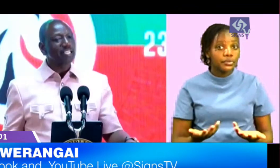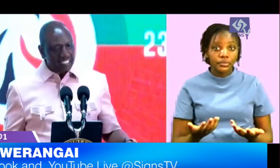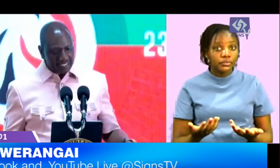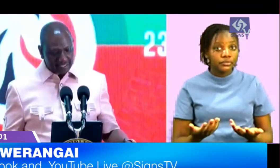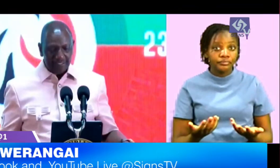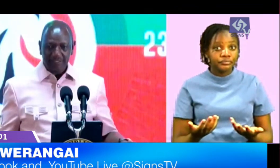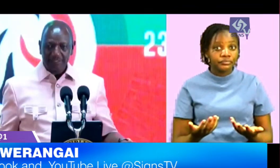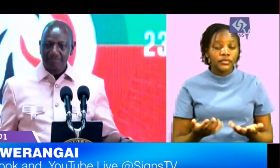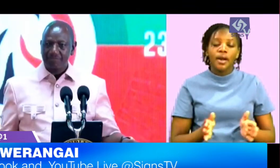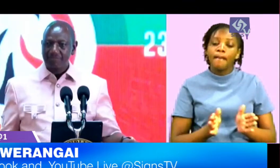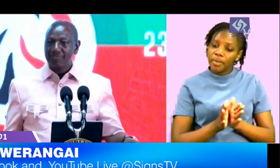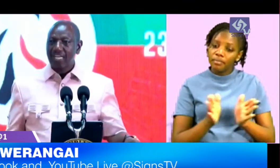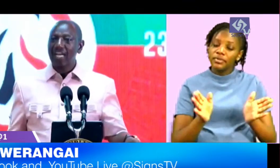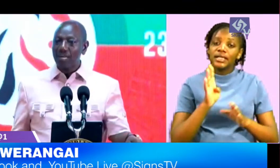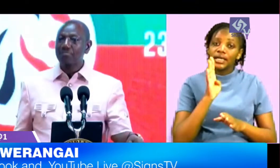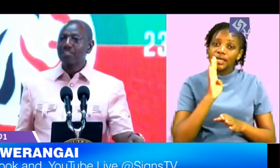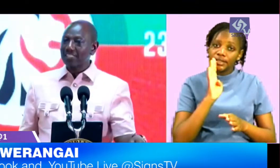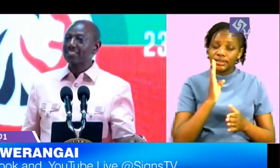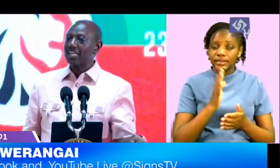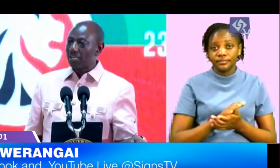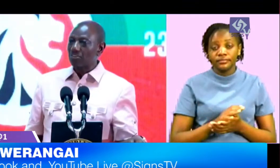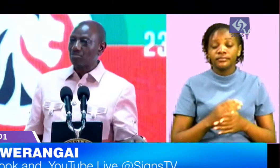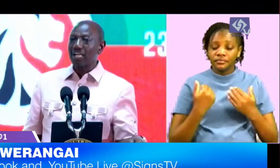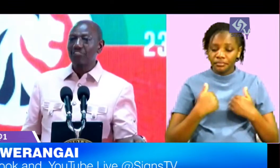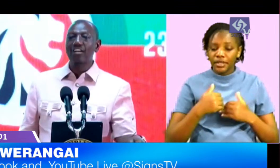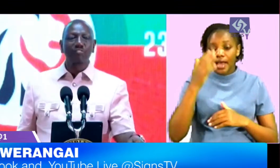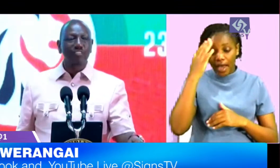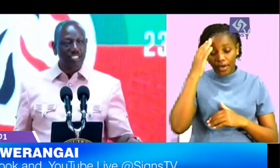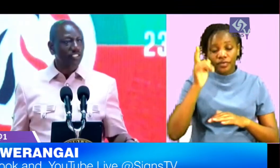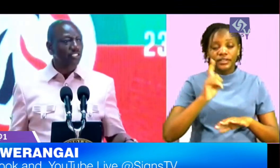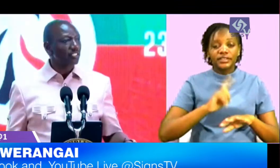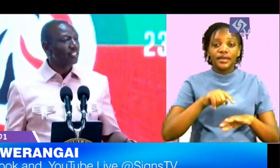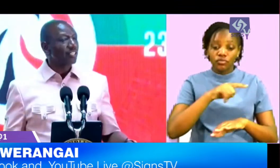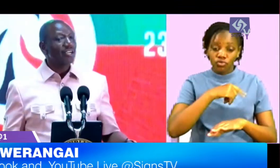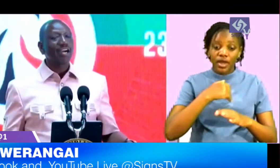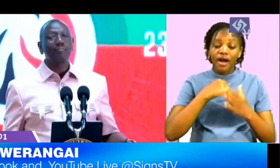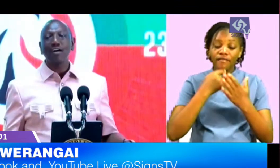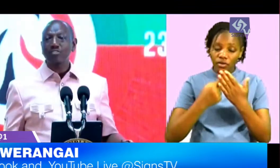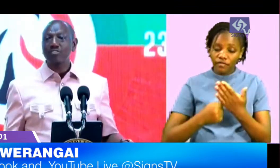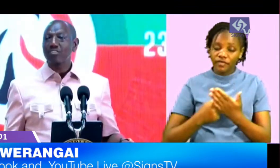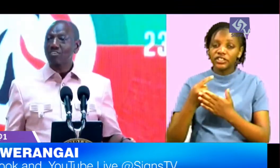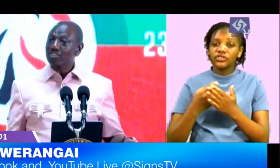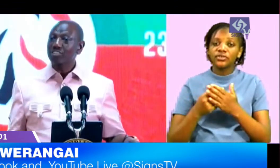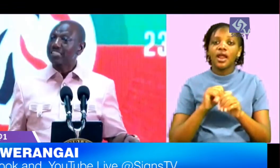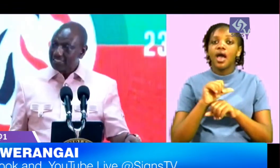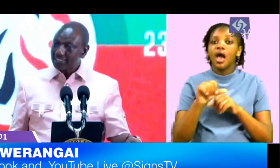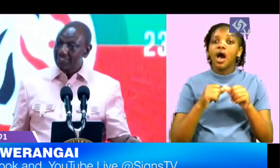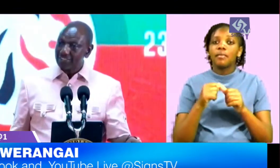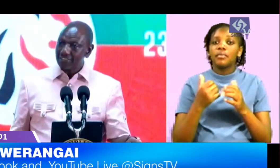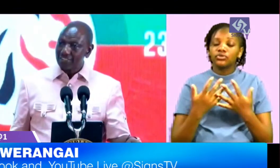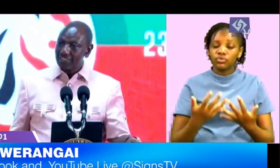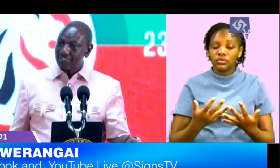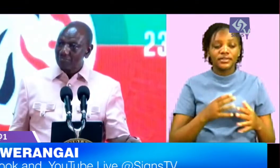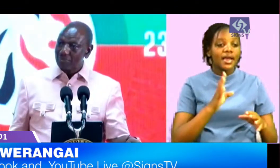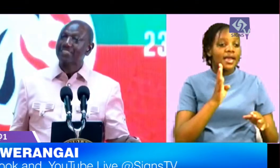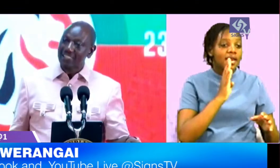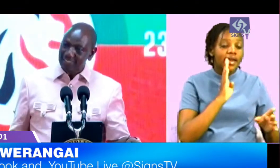Public debt. I am happy that this time round we are having a conversation about not debt, but